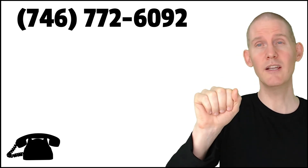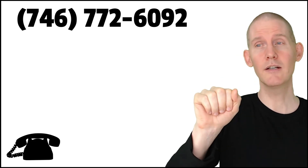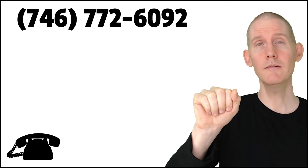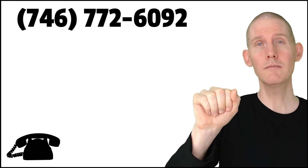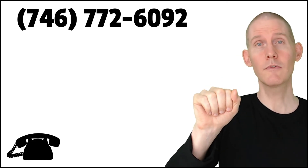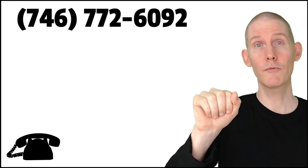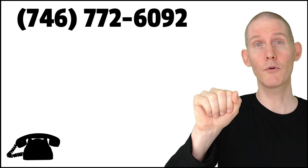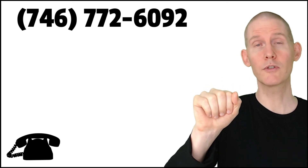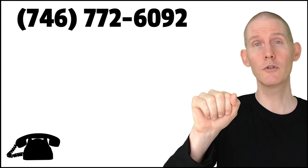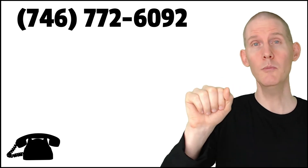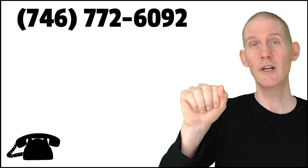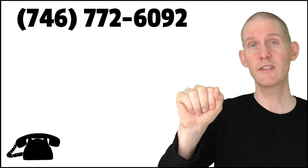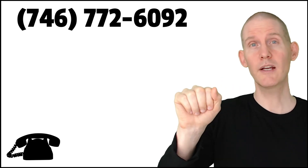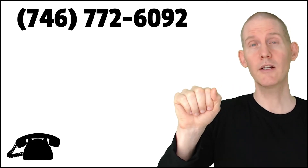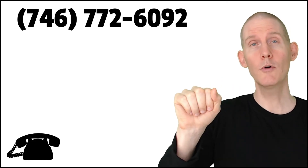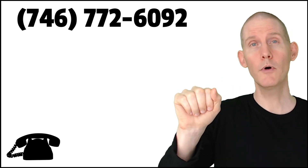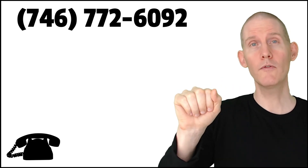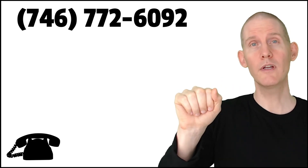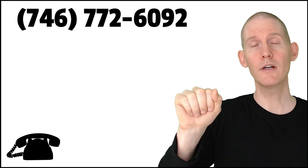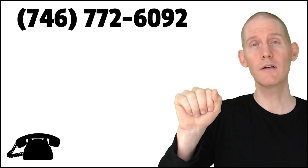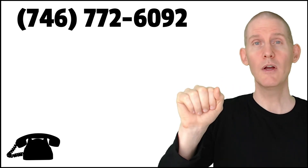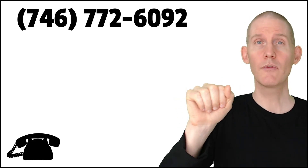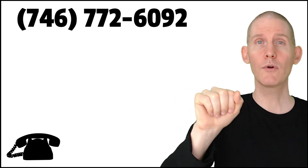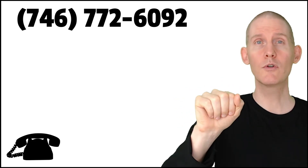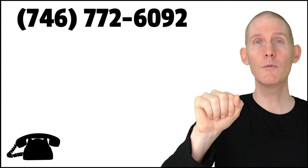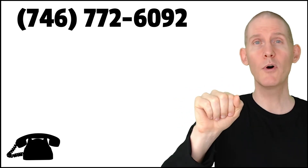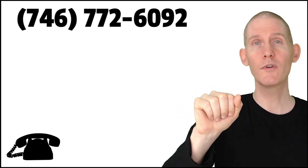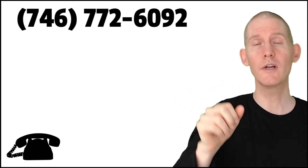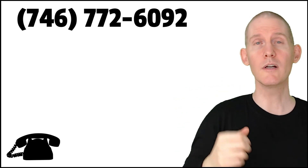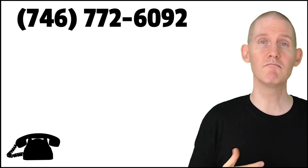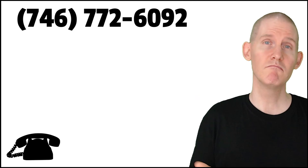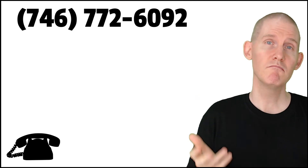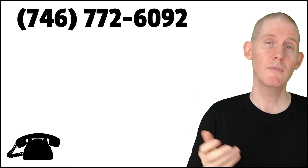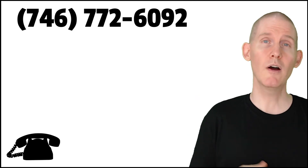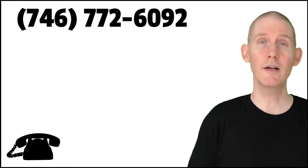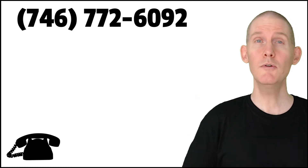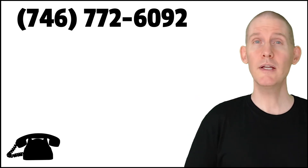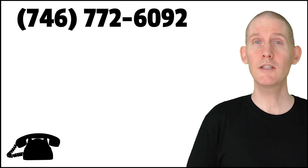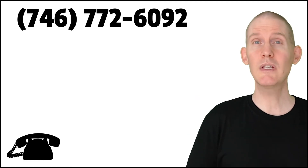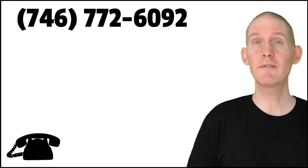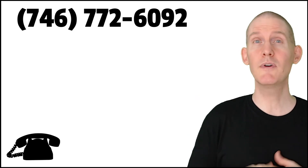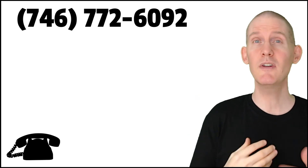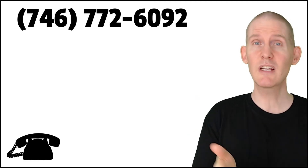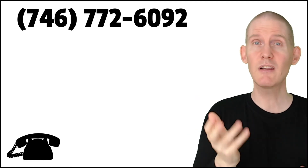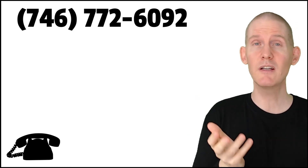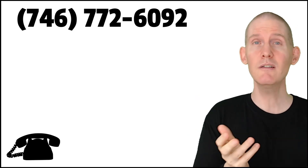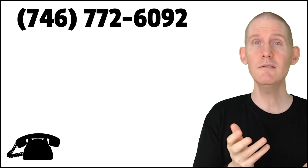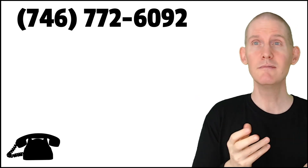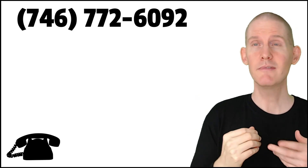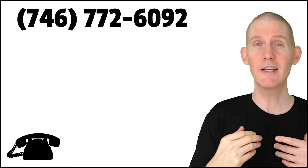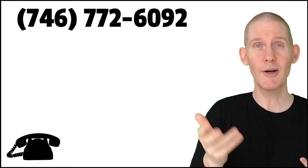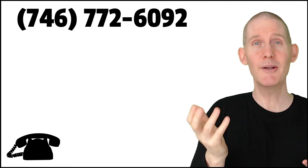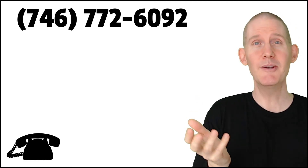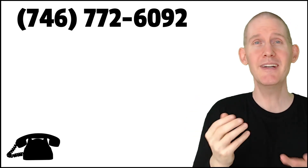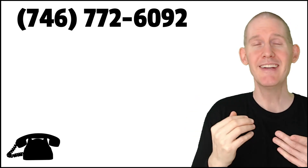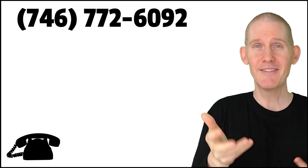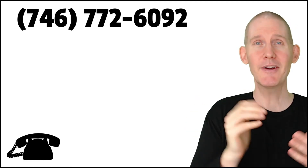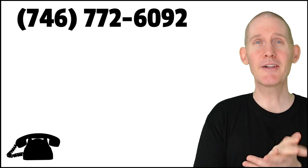here for the first group, second group over here, third group over here. Now I do that to make it very clear. That's how I do it. Very clear to who